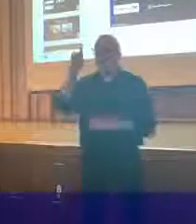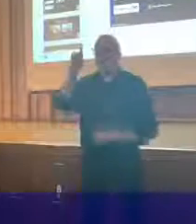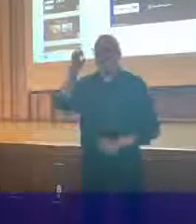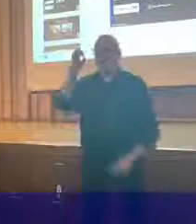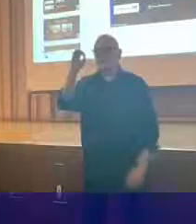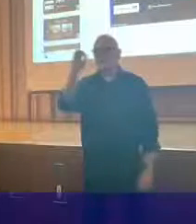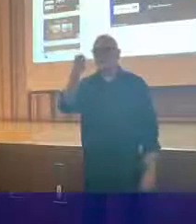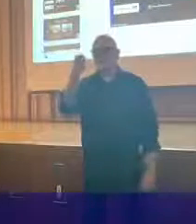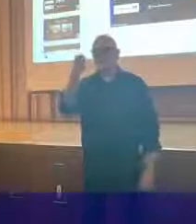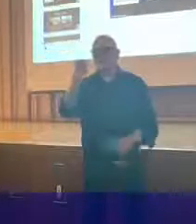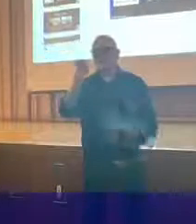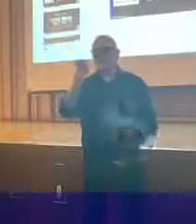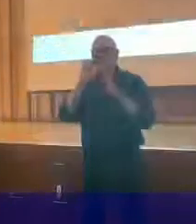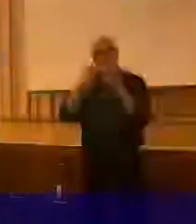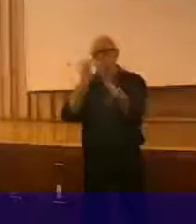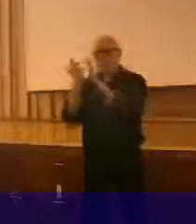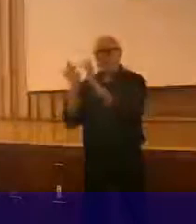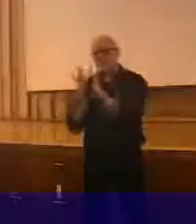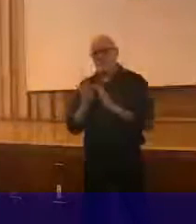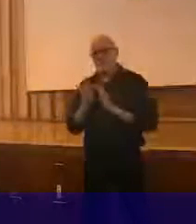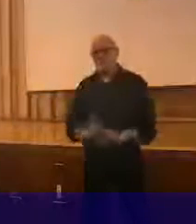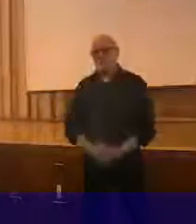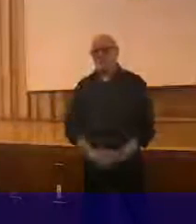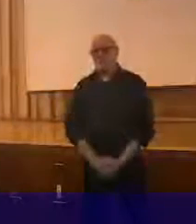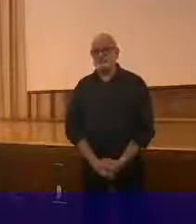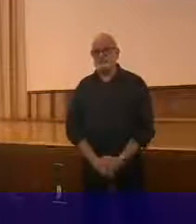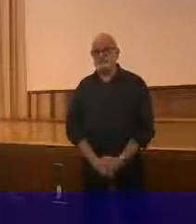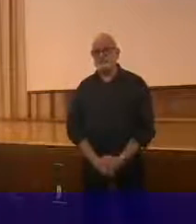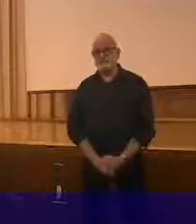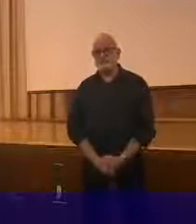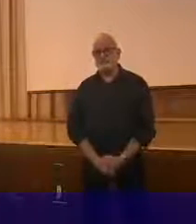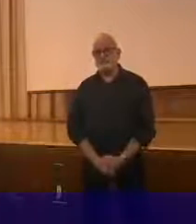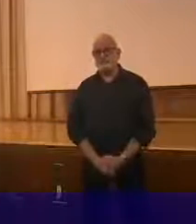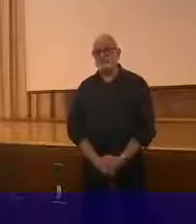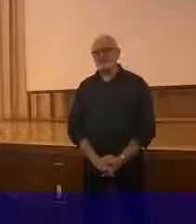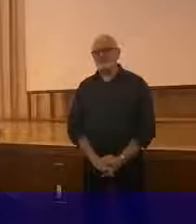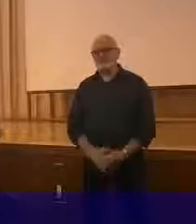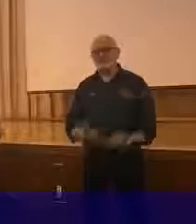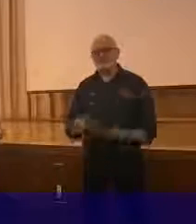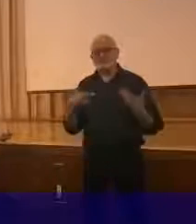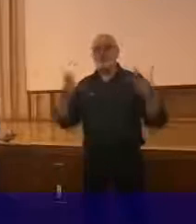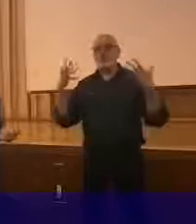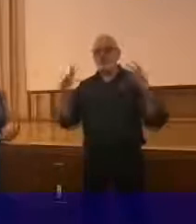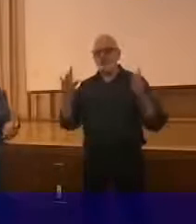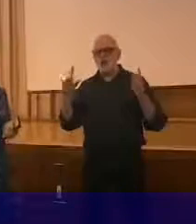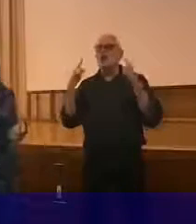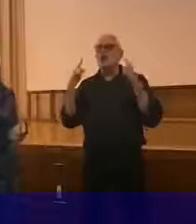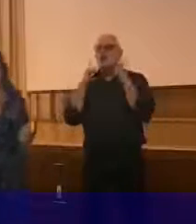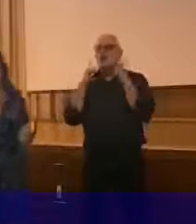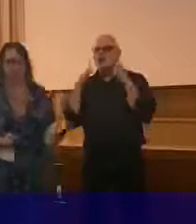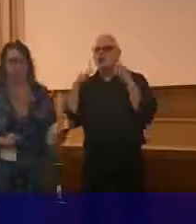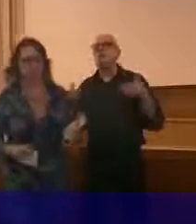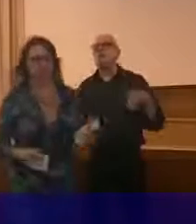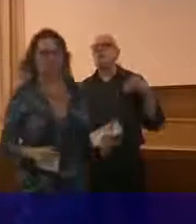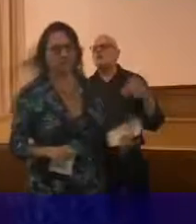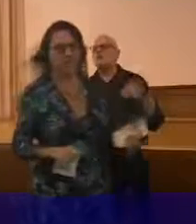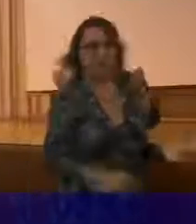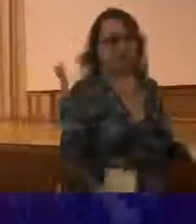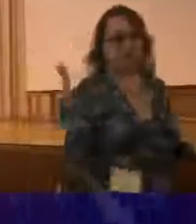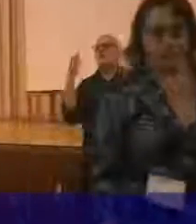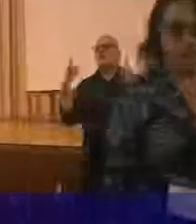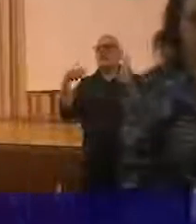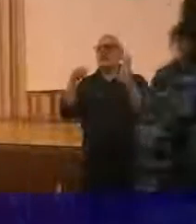our prototype was, it's the best sounding website I've ever heard. So that was really pretty